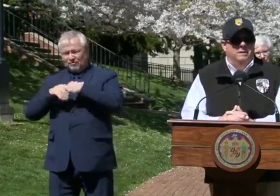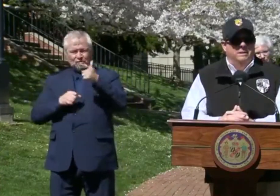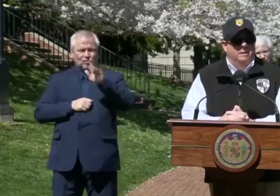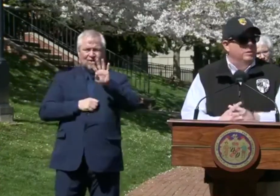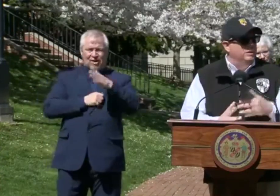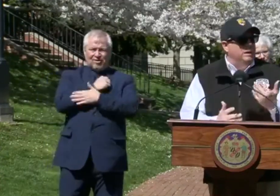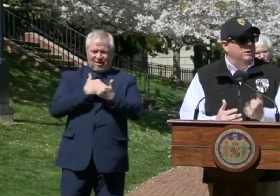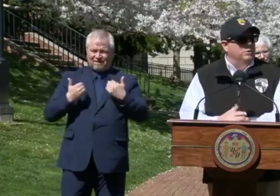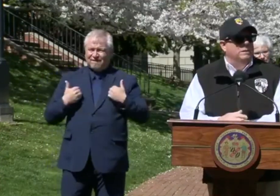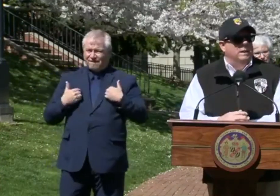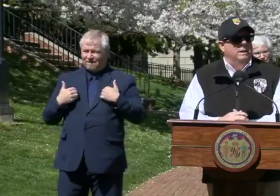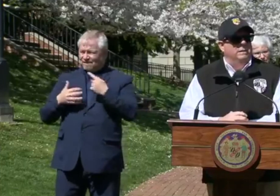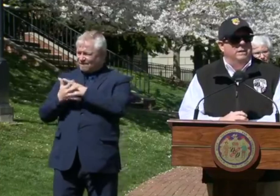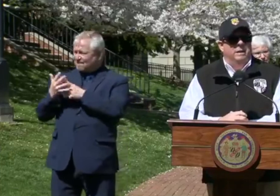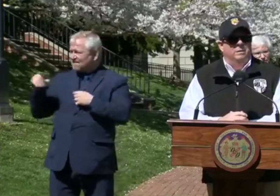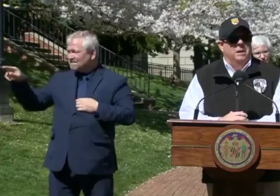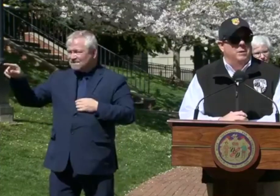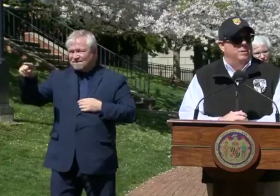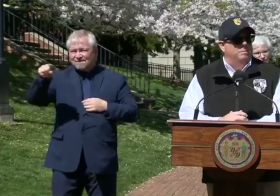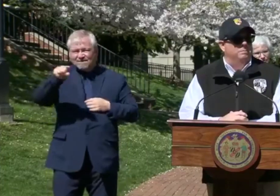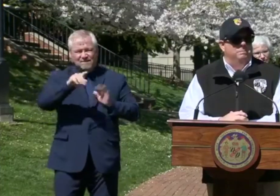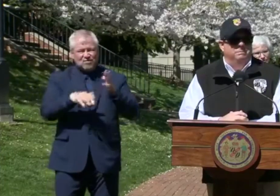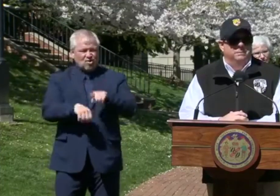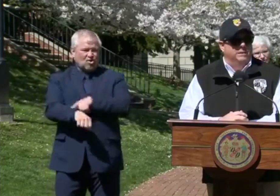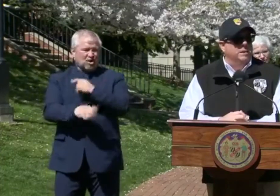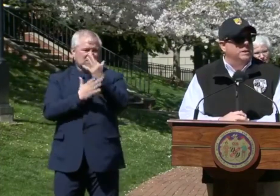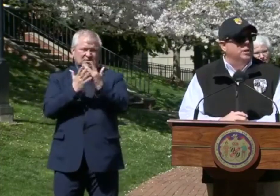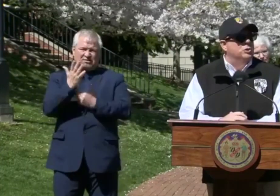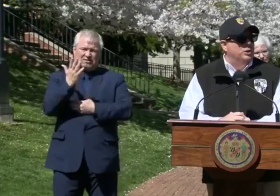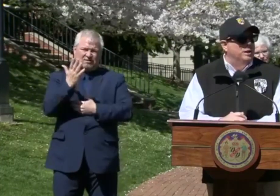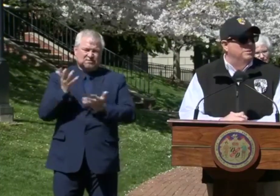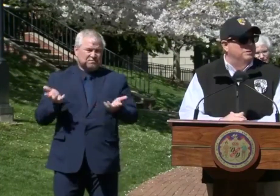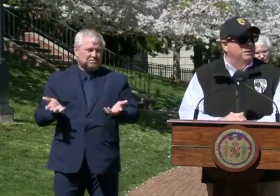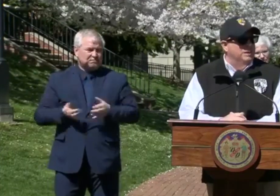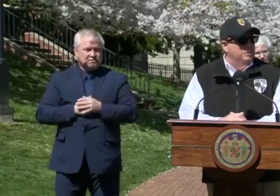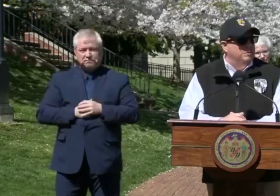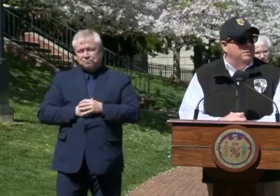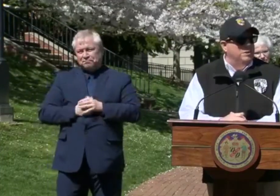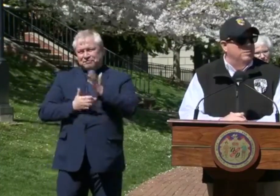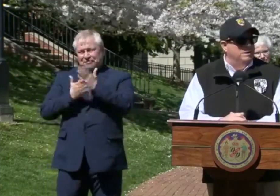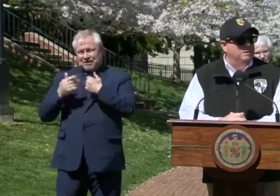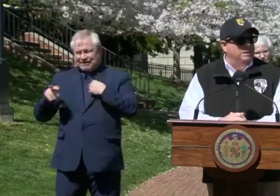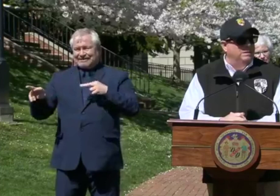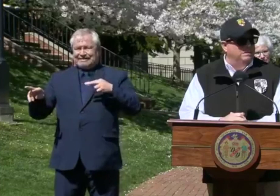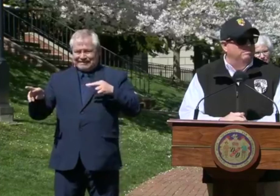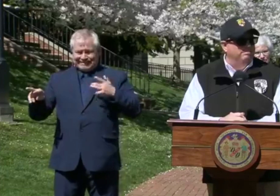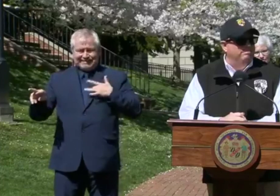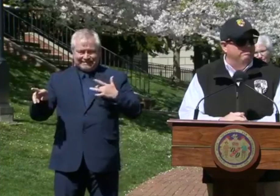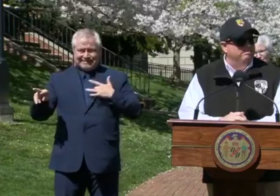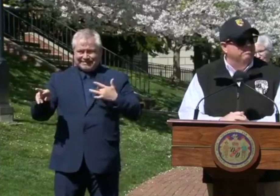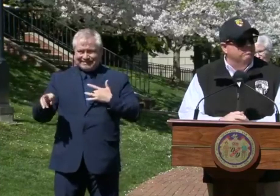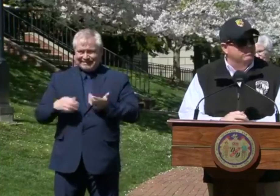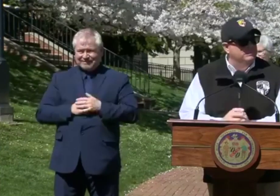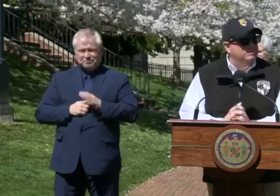but we can probably address that at a later time. There are things that concern us that we could probably talk about all day long.